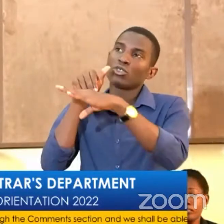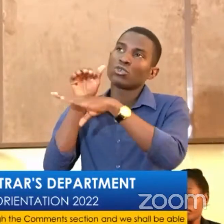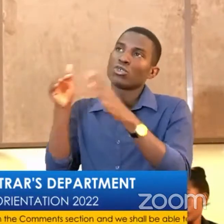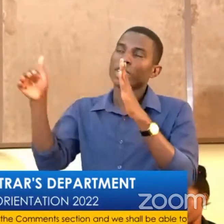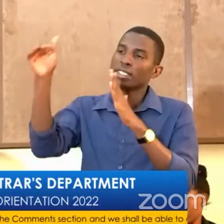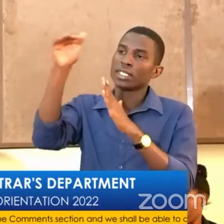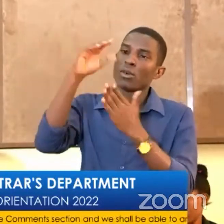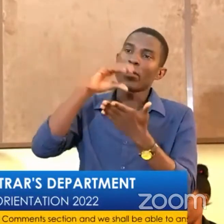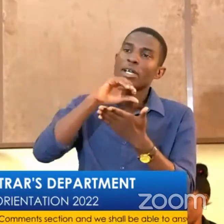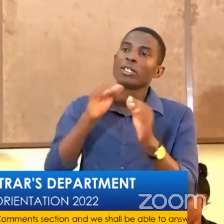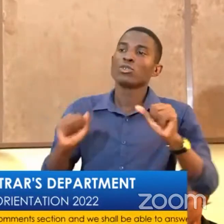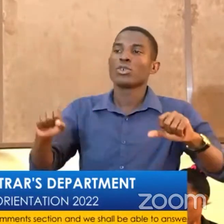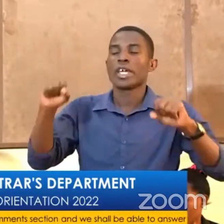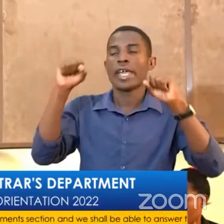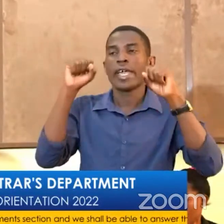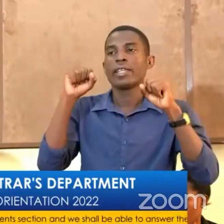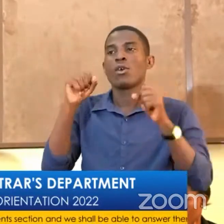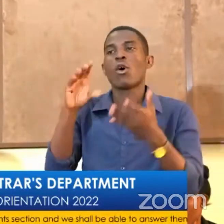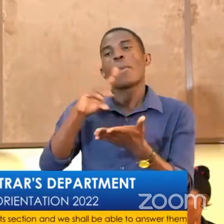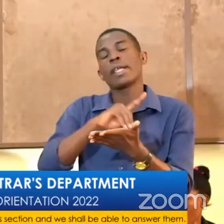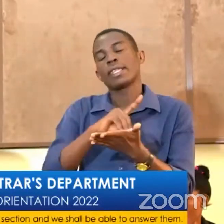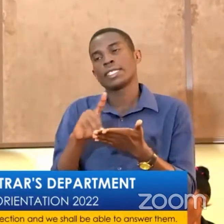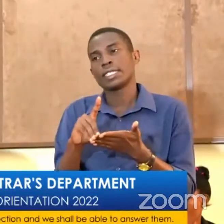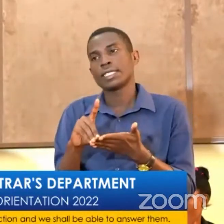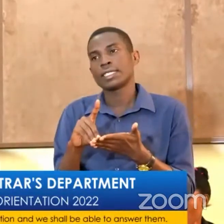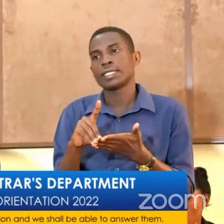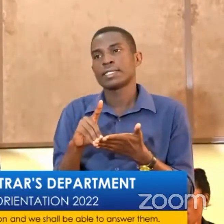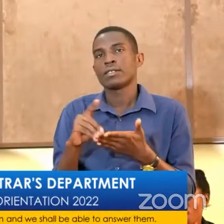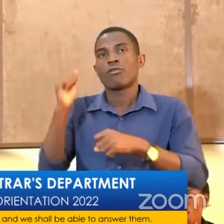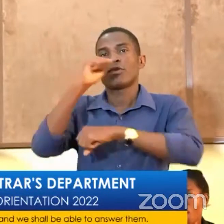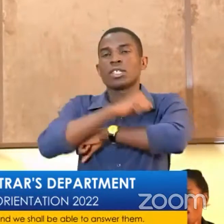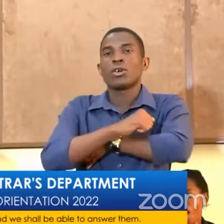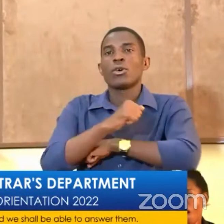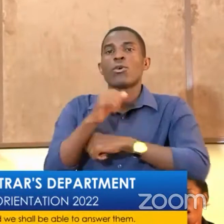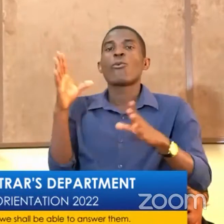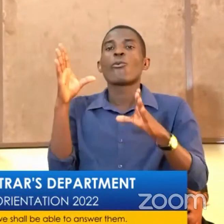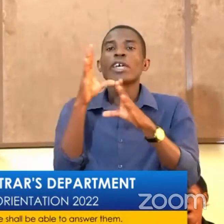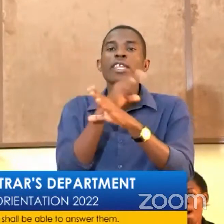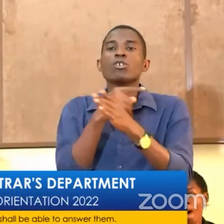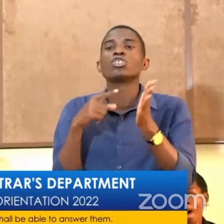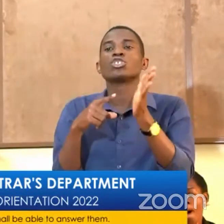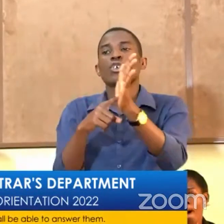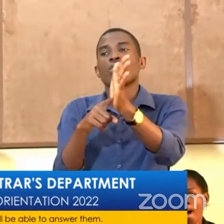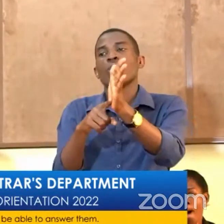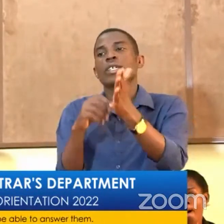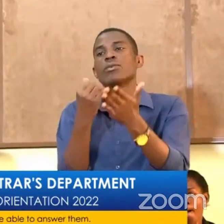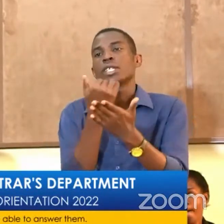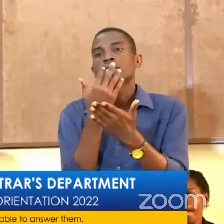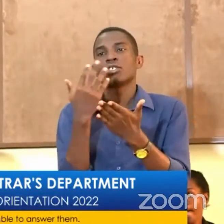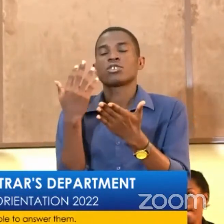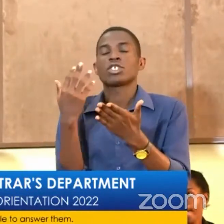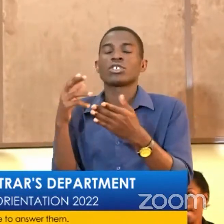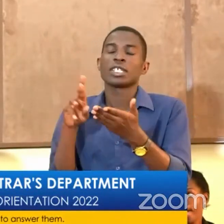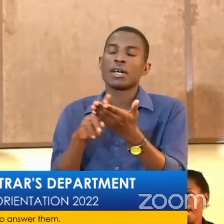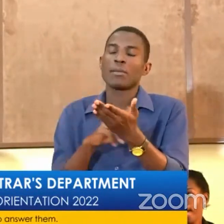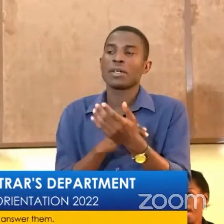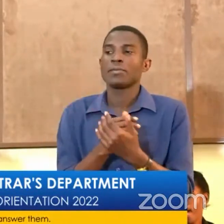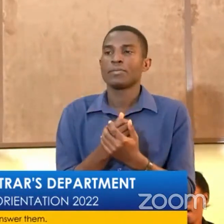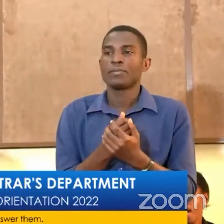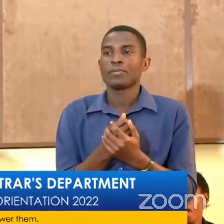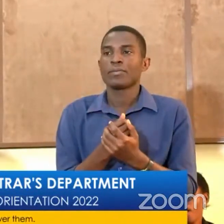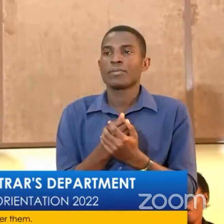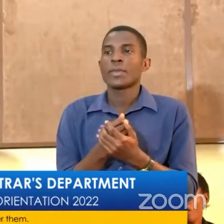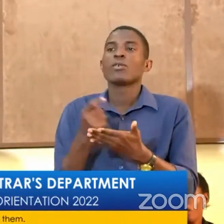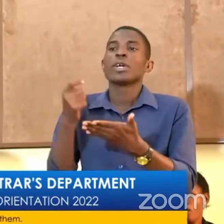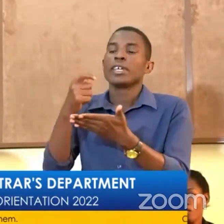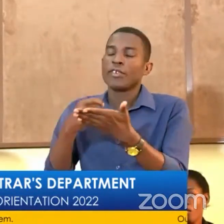of department or your dean of faculty or school without indicating your registration number. So whenever